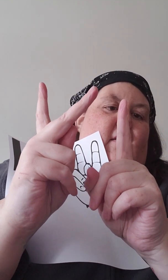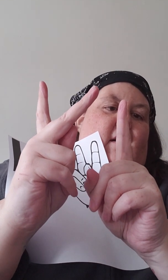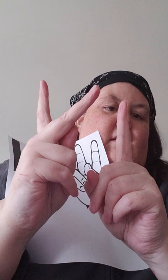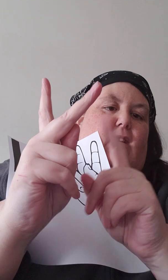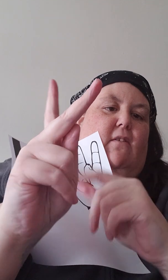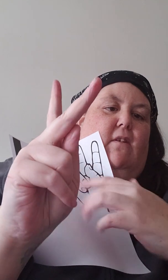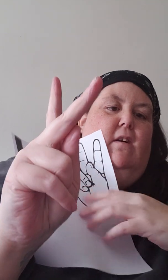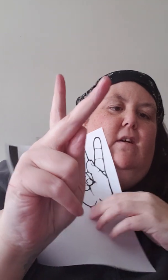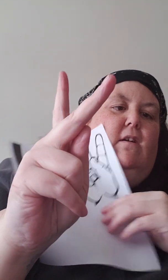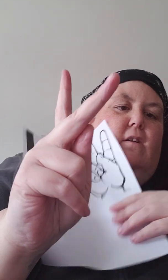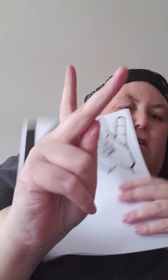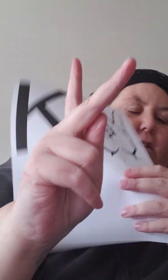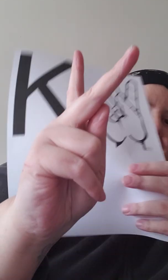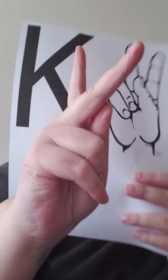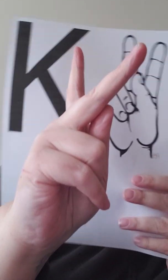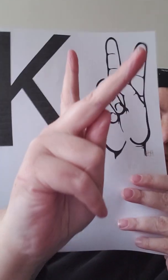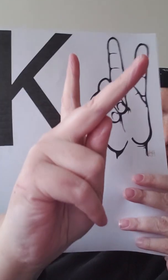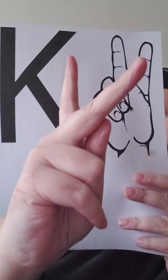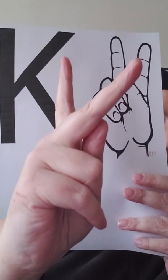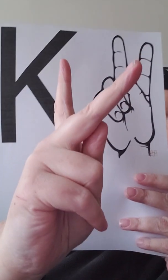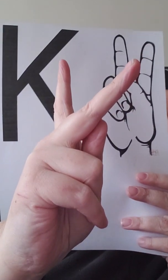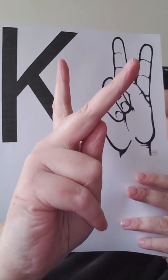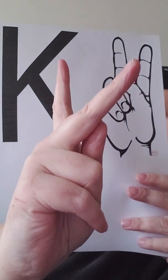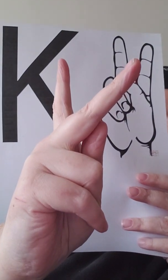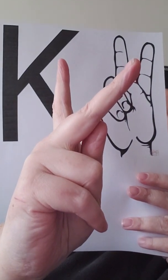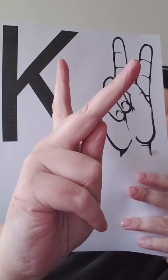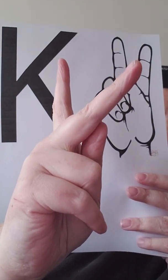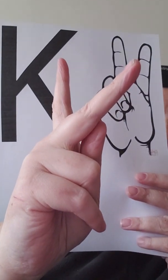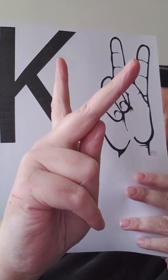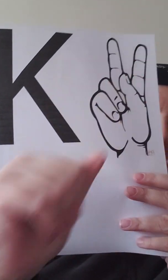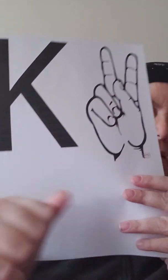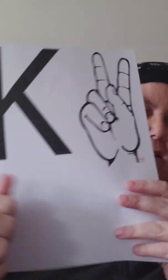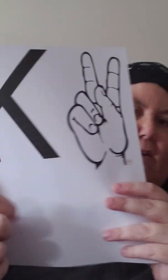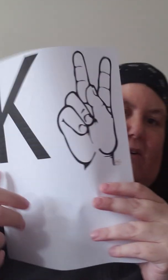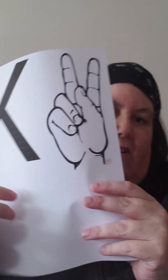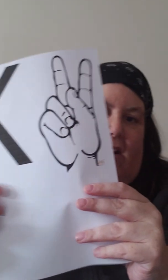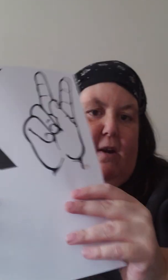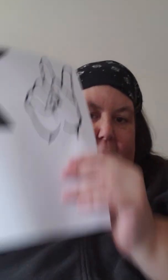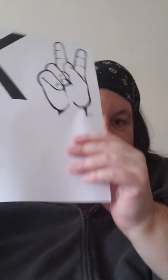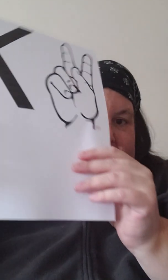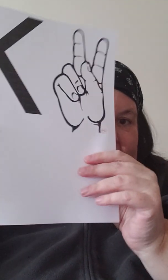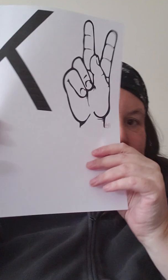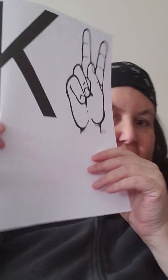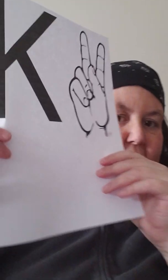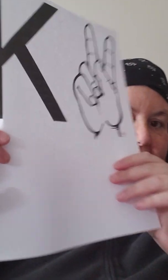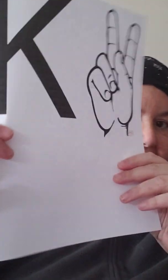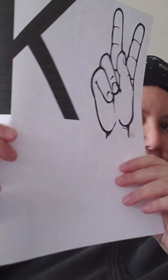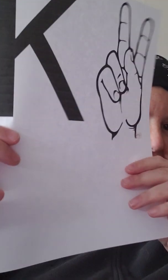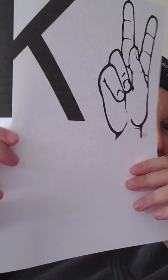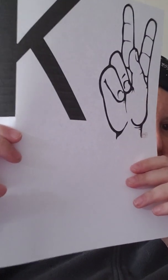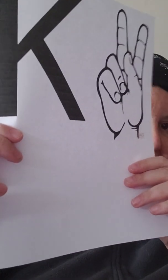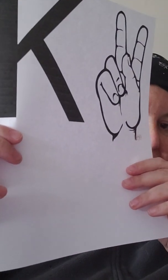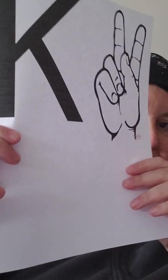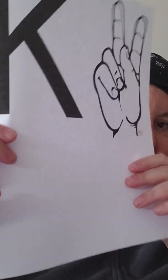that's how you sign the letter K. So there you go. In honor of you,